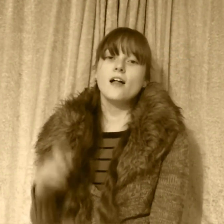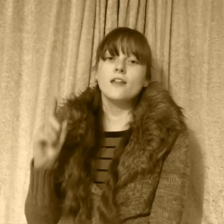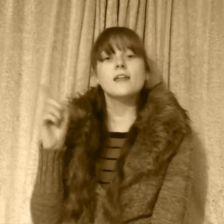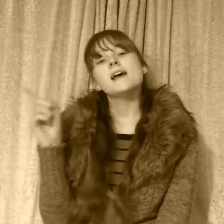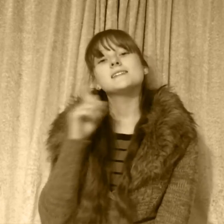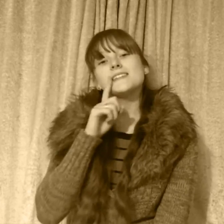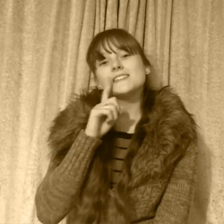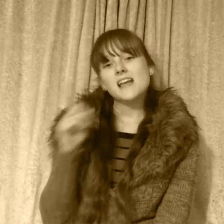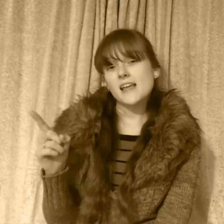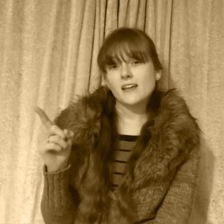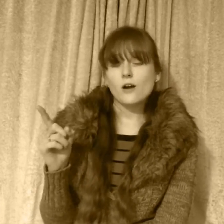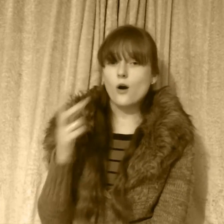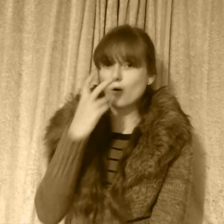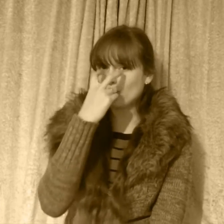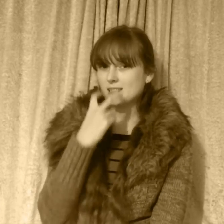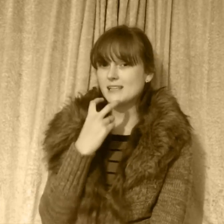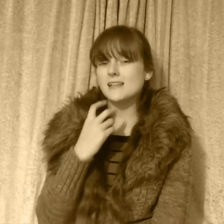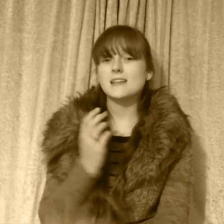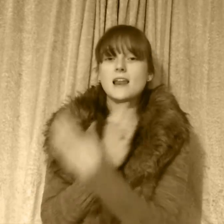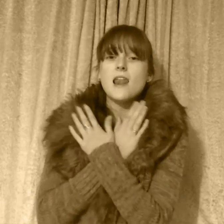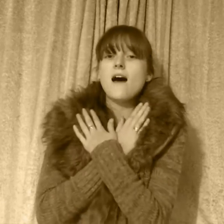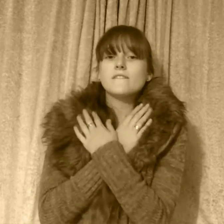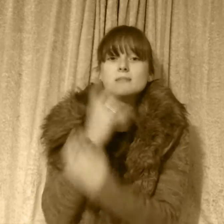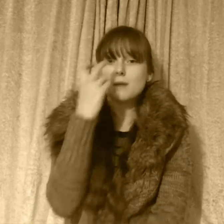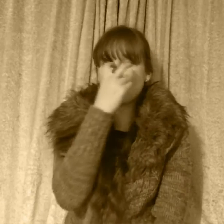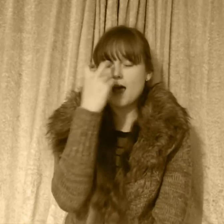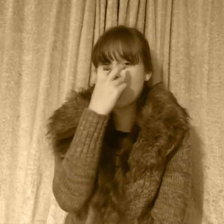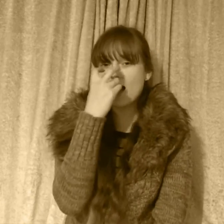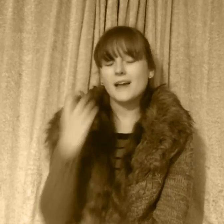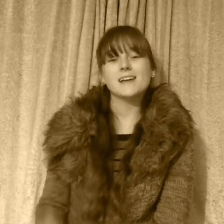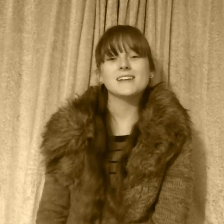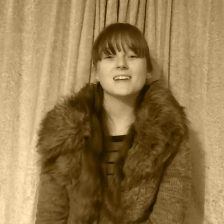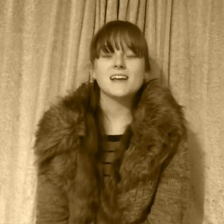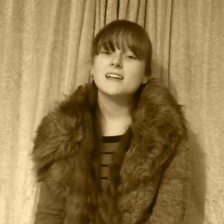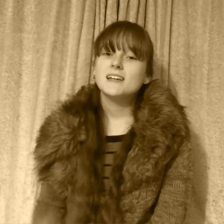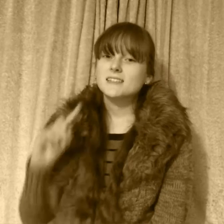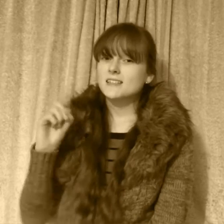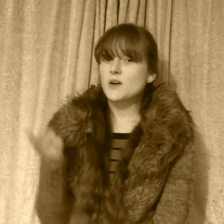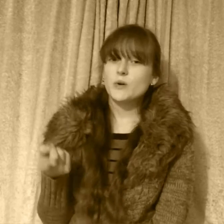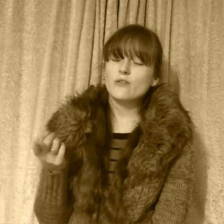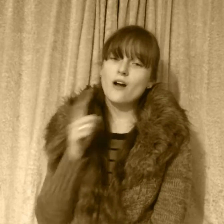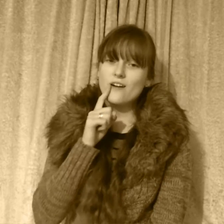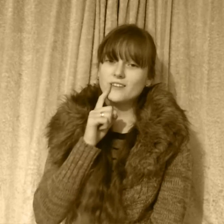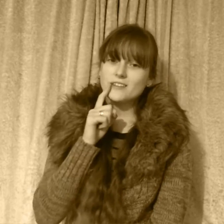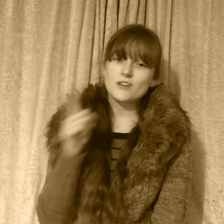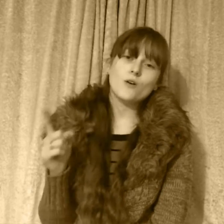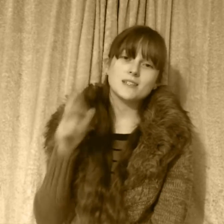There's a saying old, says that love is blind Still we're often told,